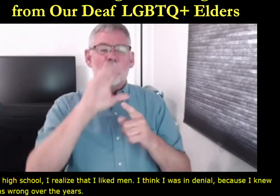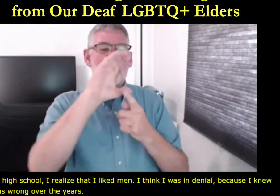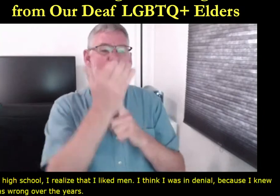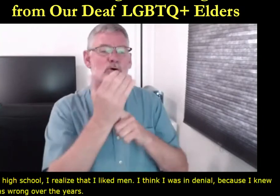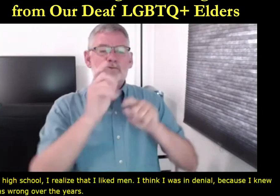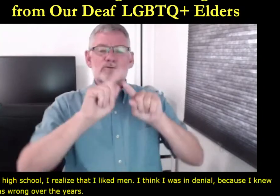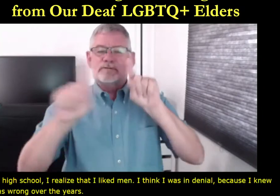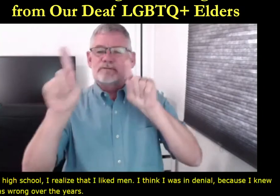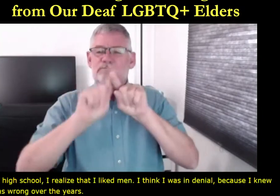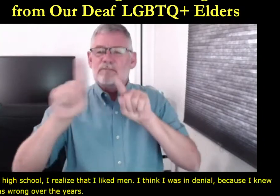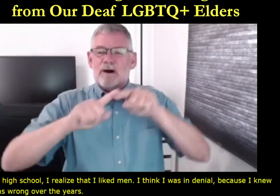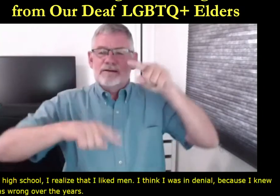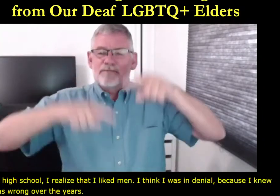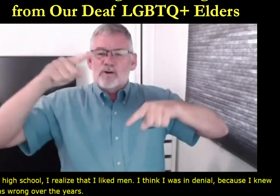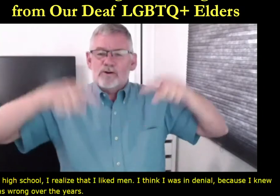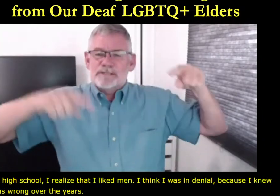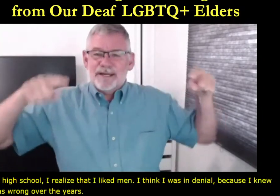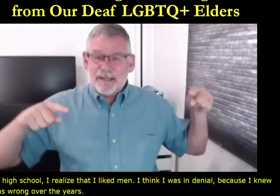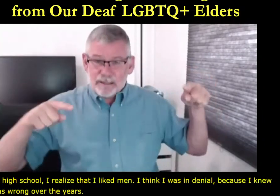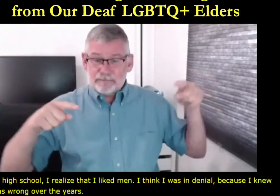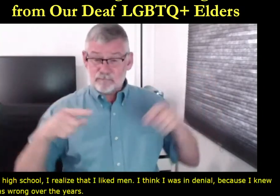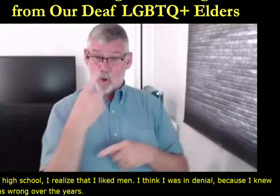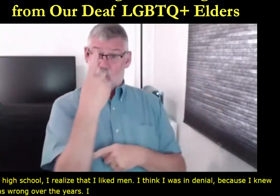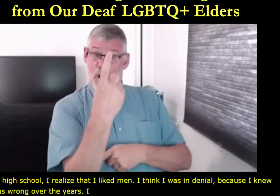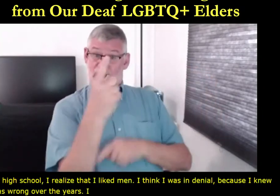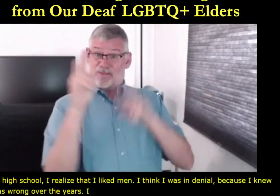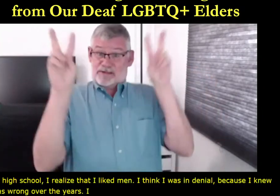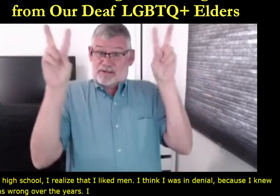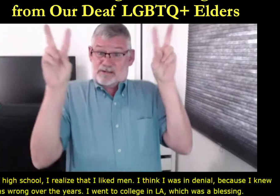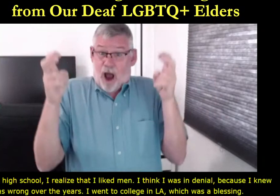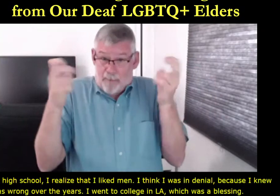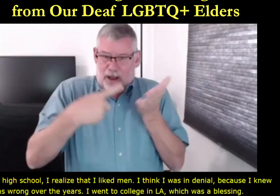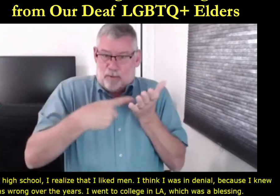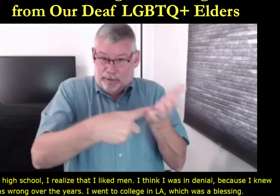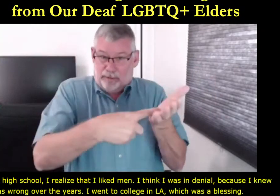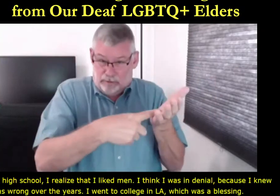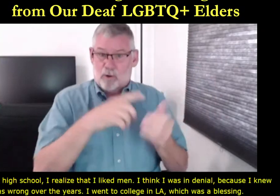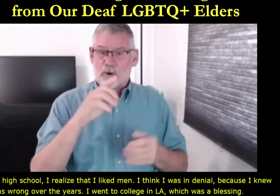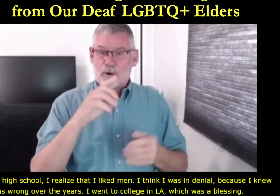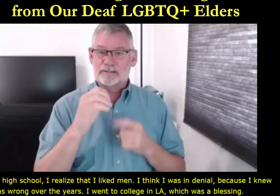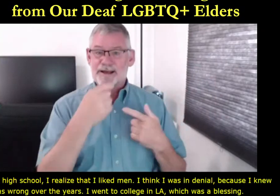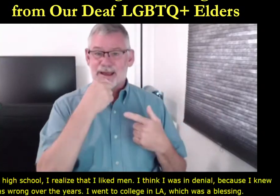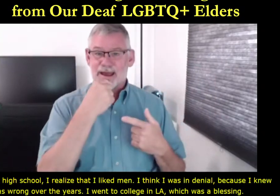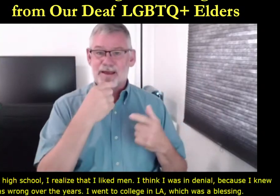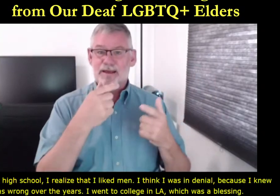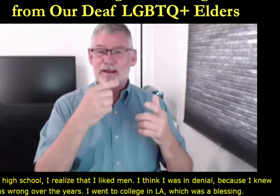during orientation they talked about various cultures and one of the topics they talked about